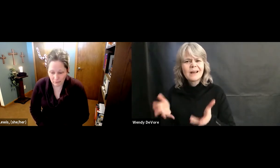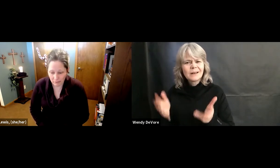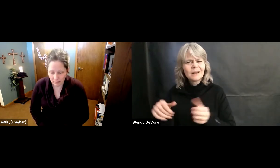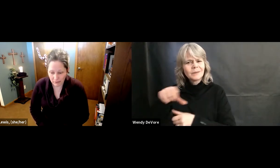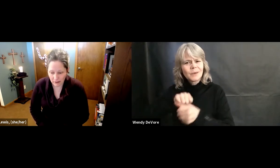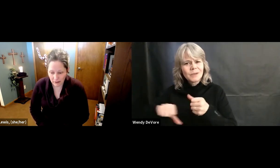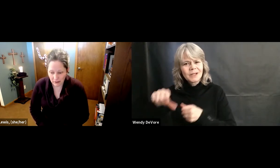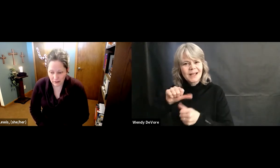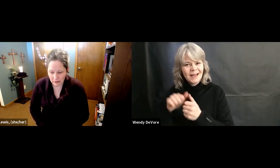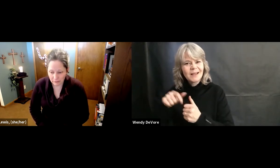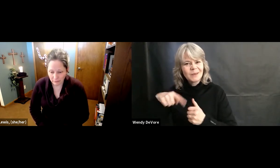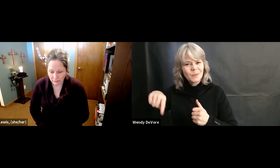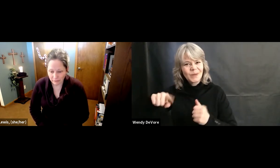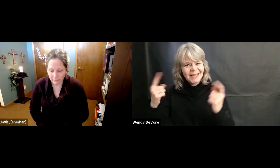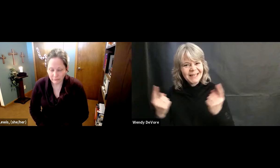people.